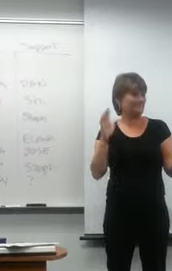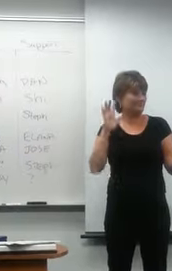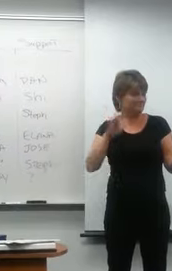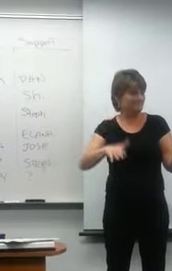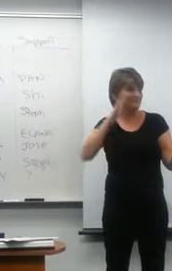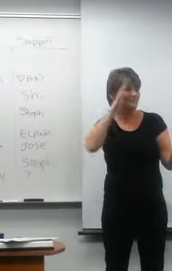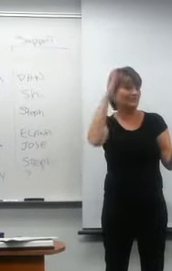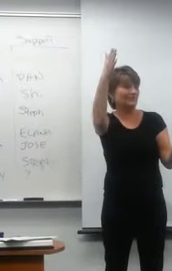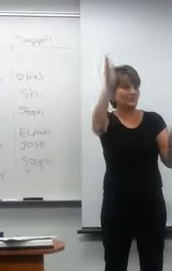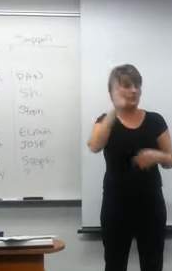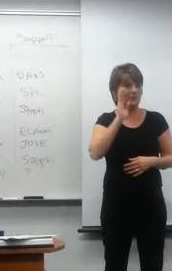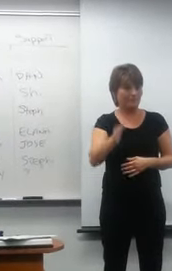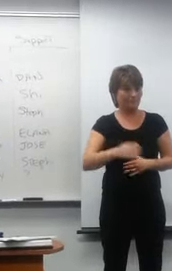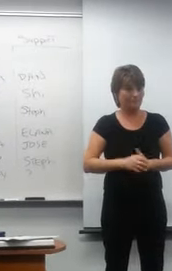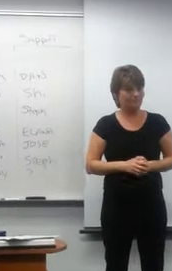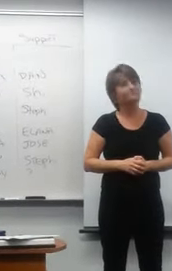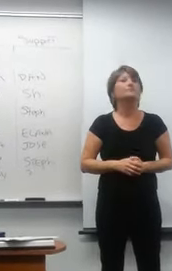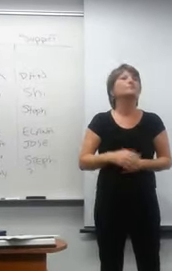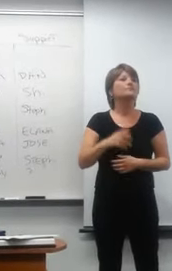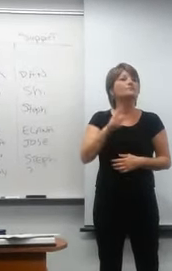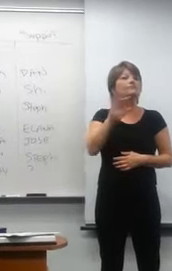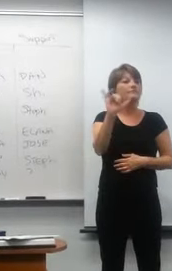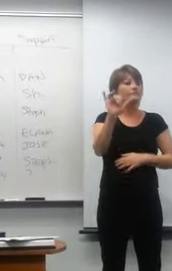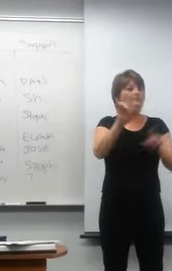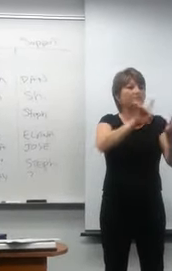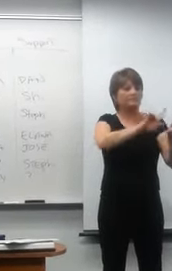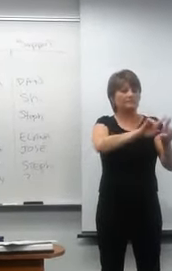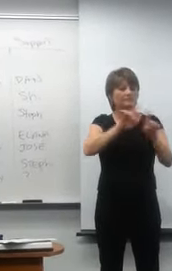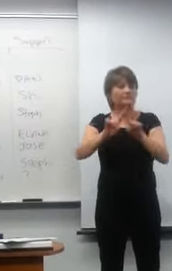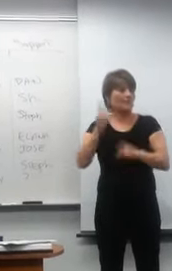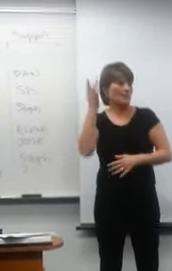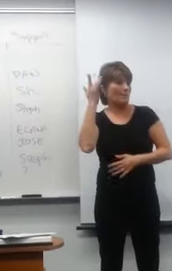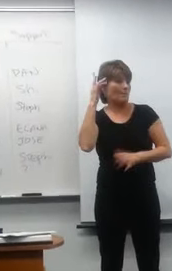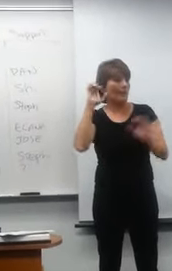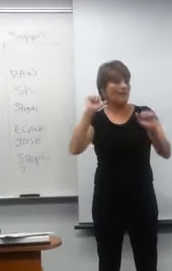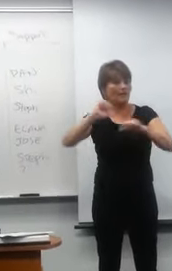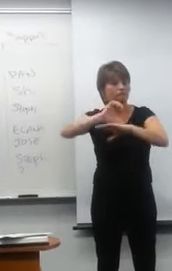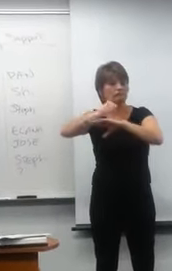any written skills. So that's what panel 2 is gonna look like in the future.